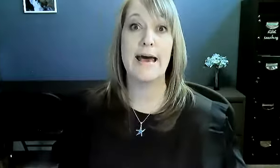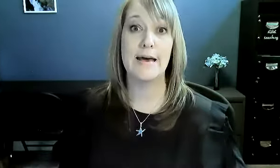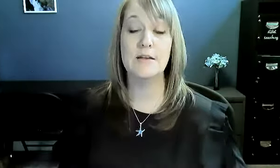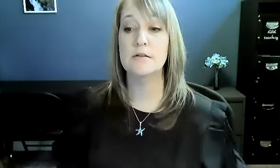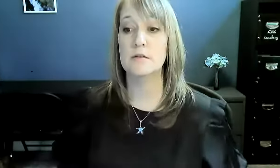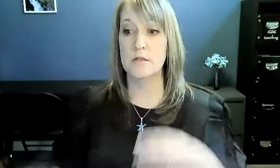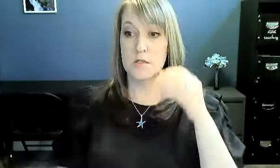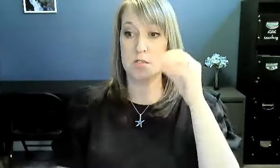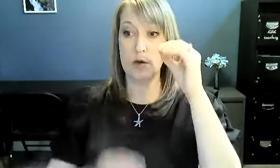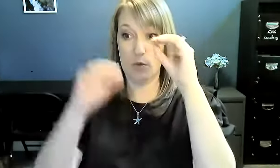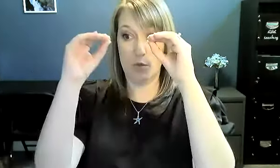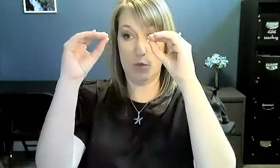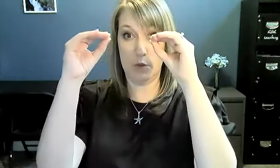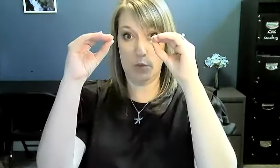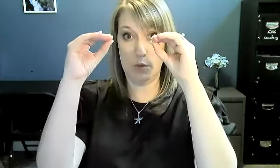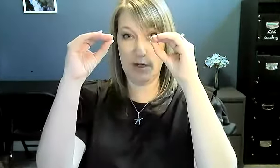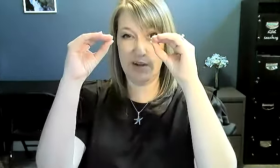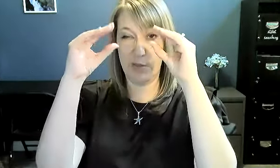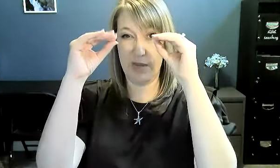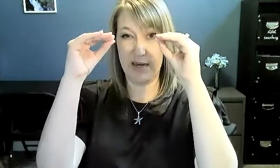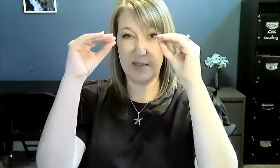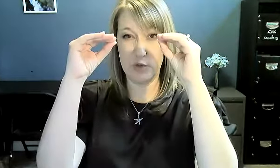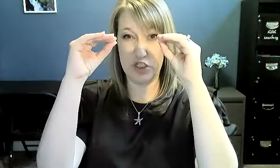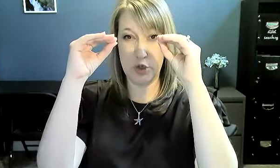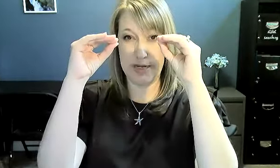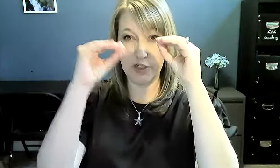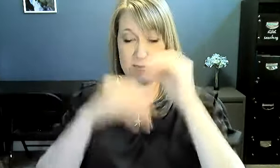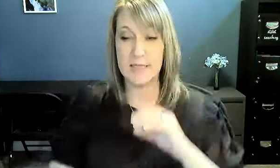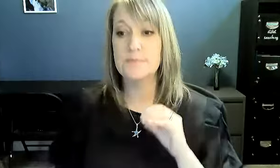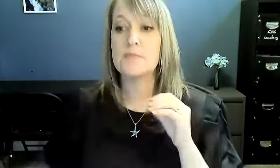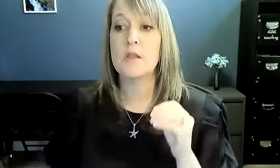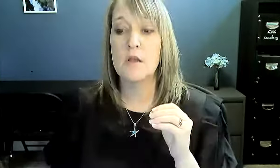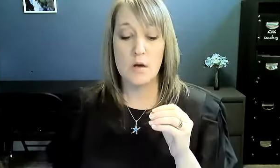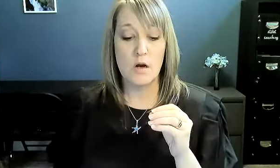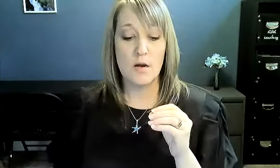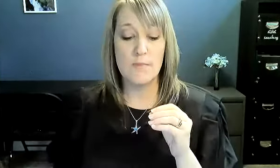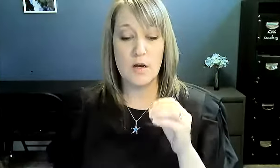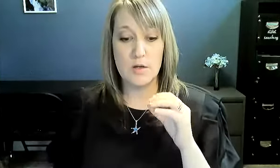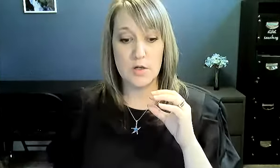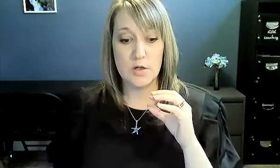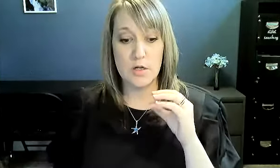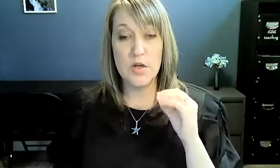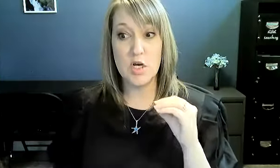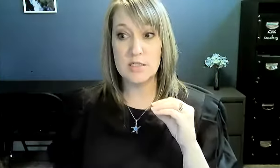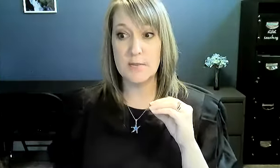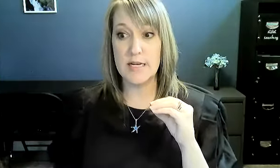Add. So we're working with kind of the squished O hand shapes again. On your non-dominant